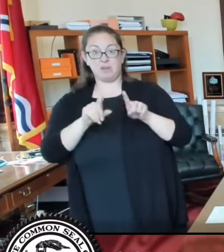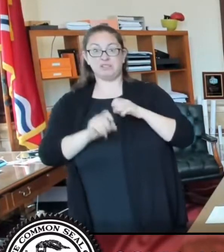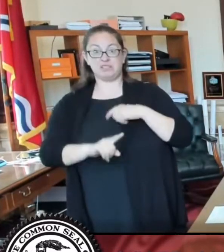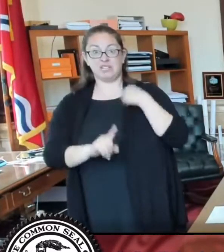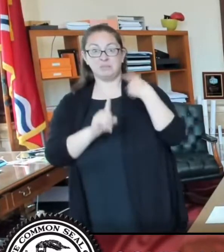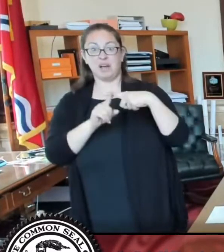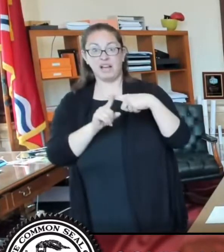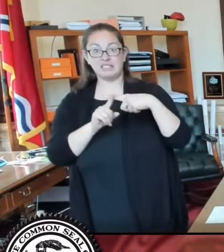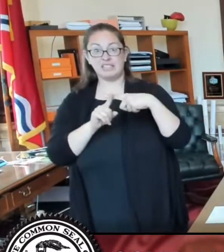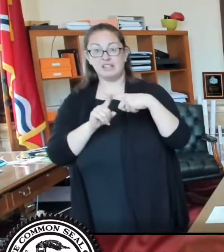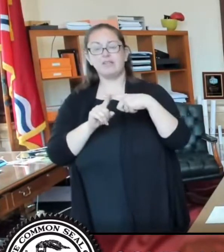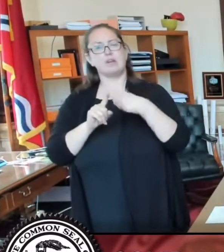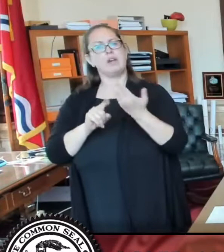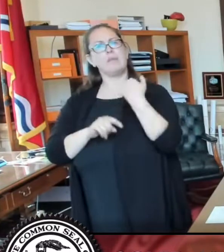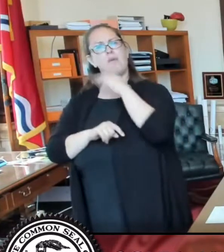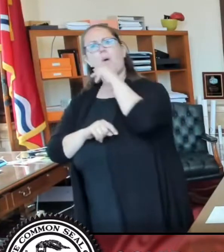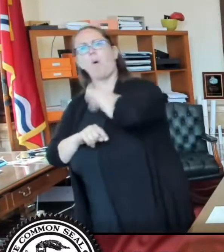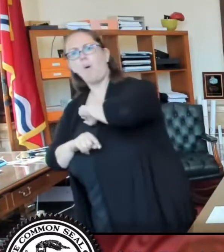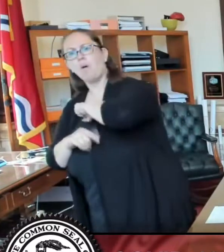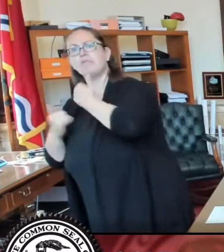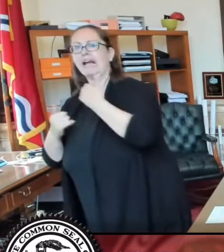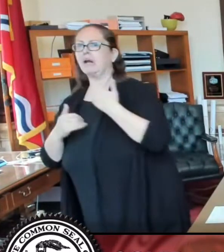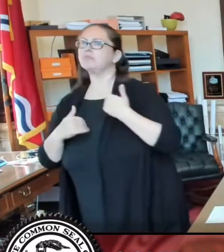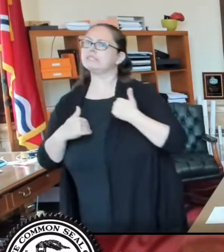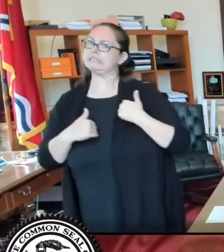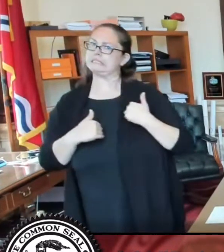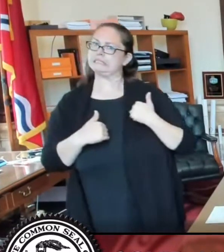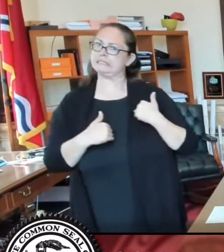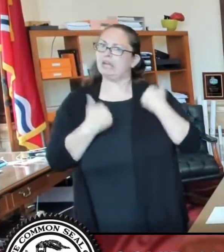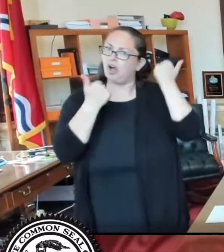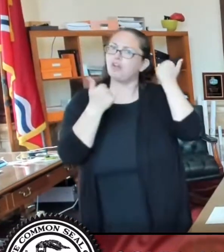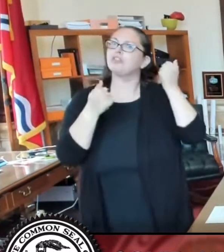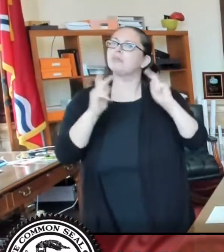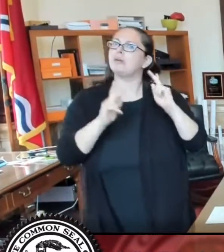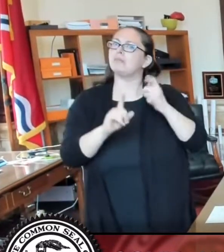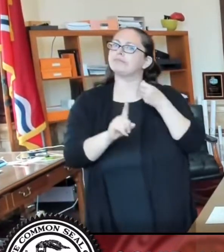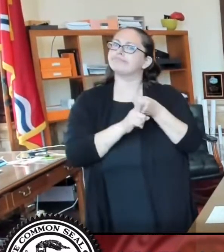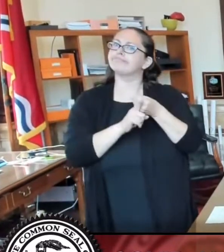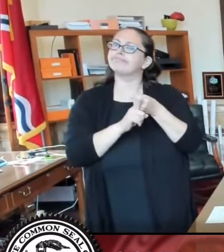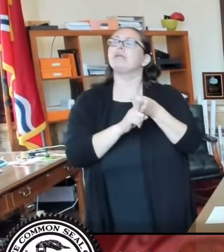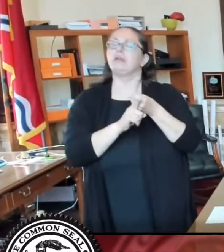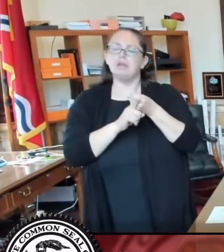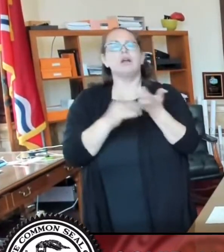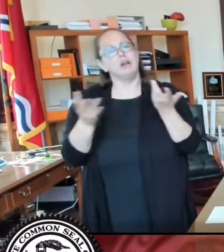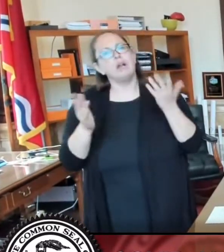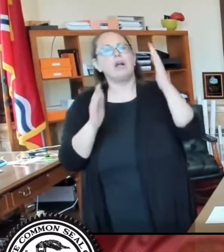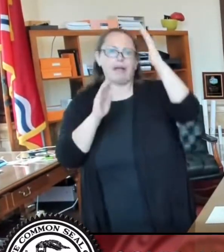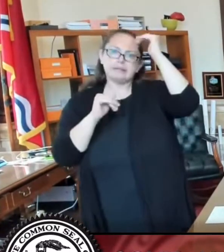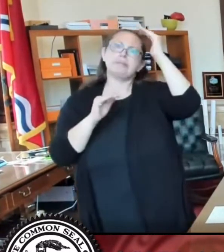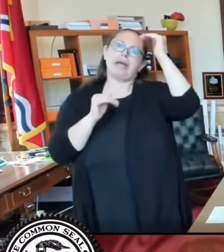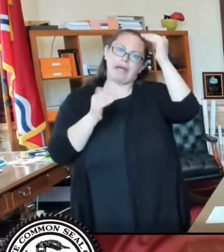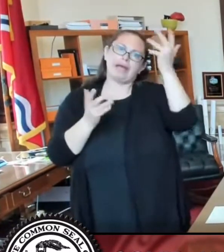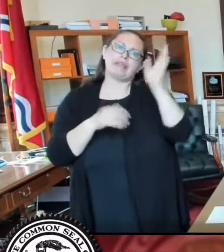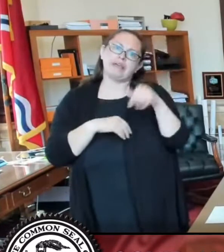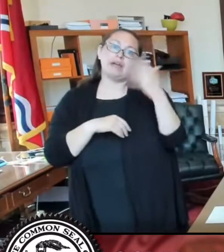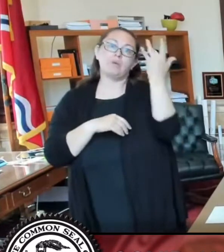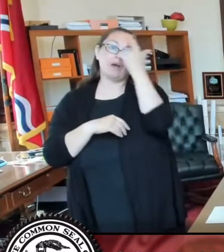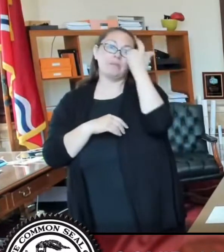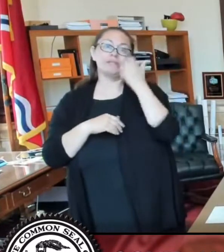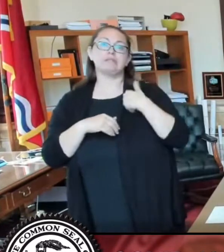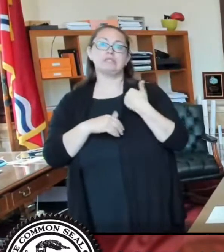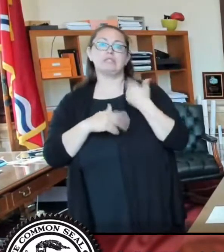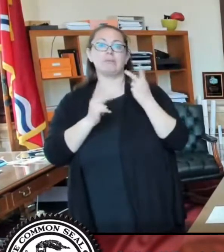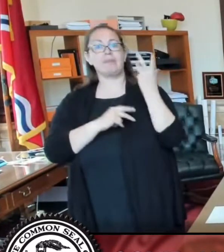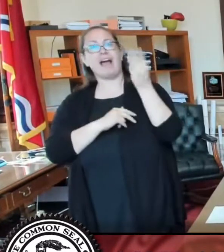is trending younger. I think that's probably to be expected when you consider that young people are out and about. When I'm talking